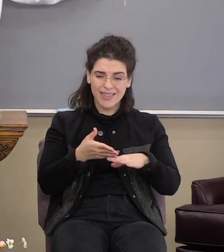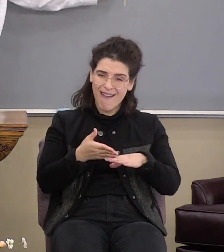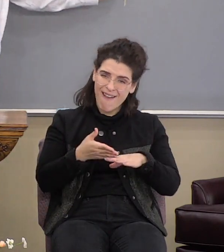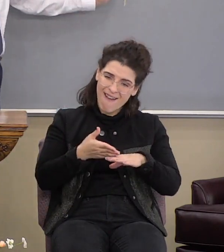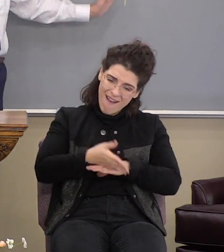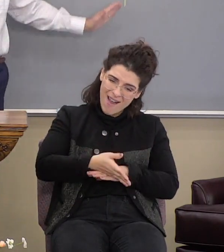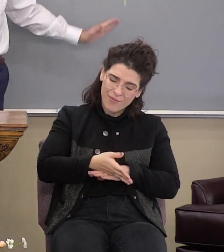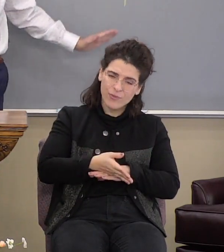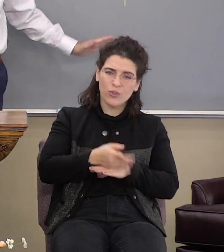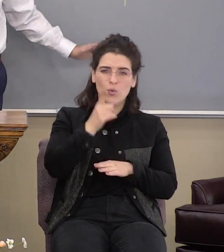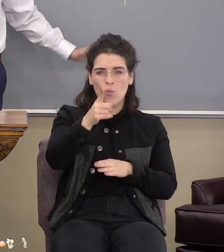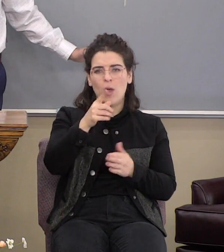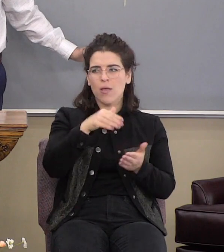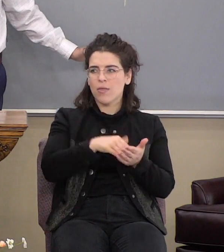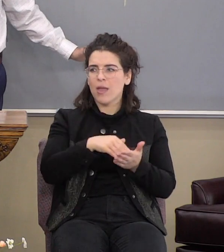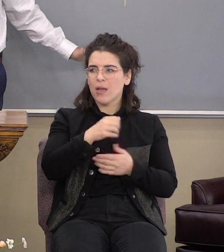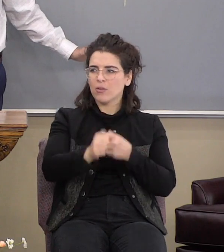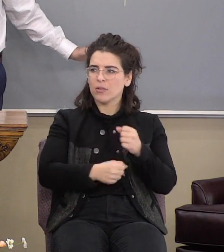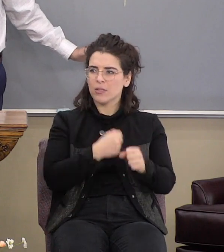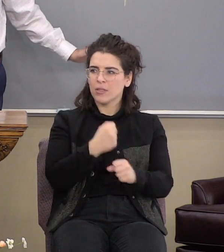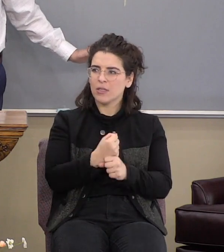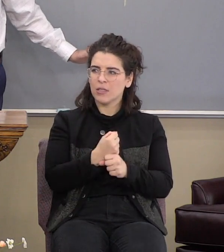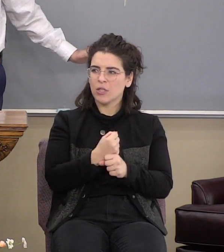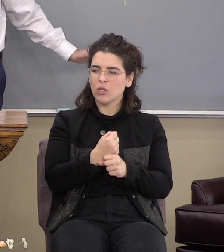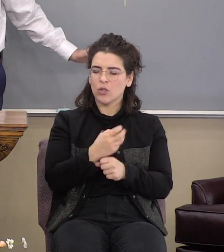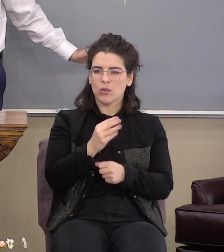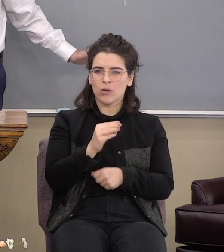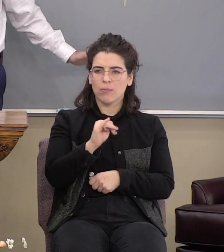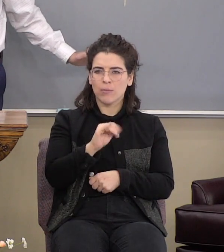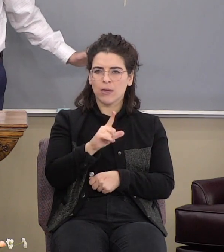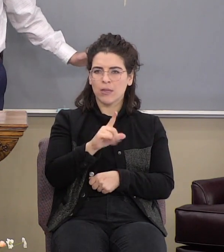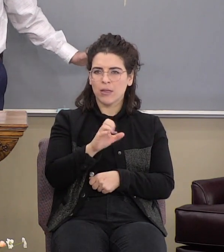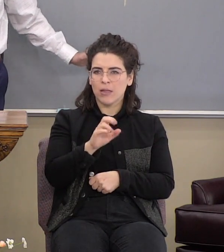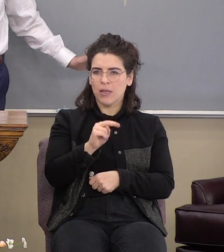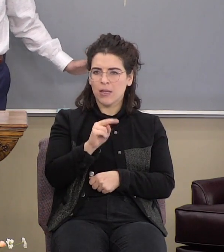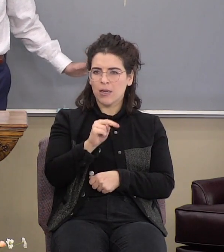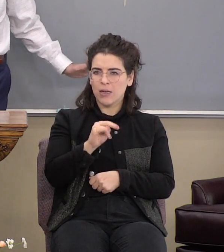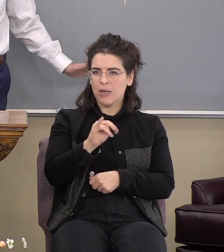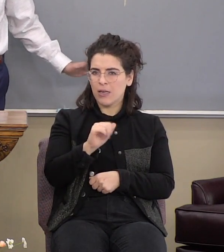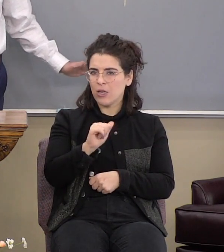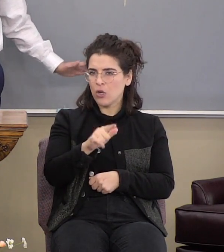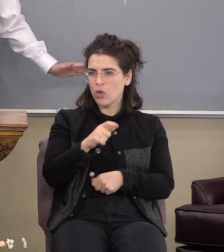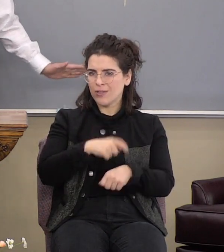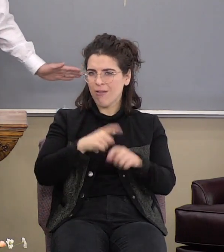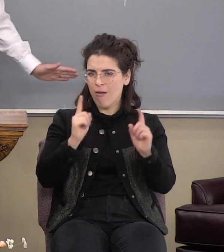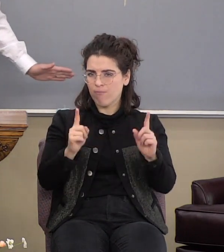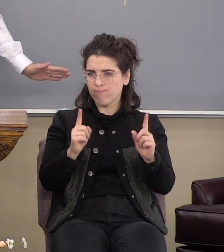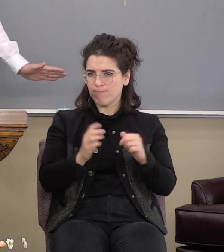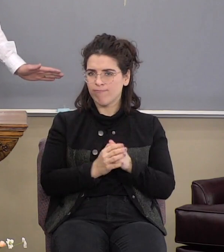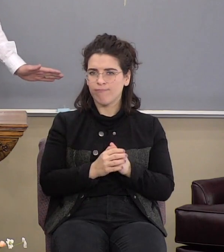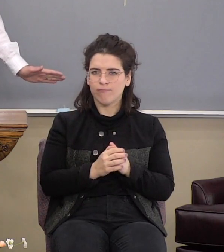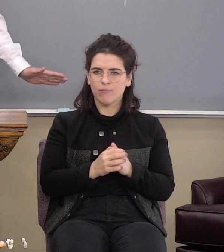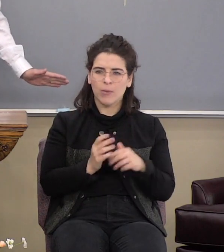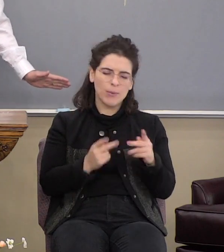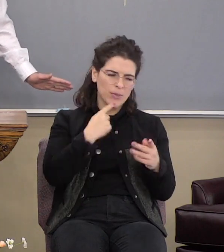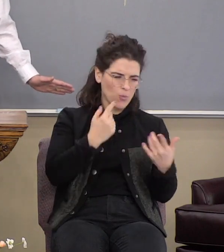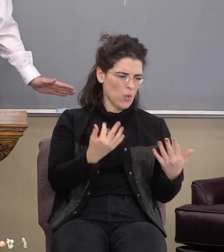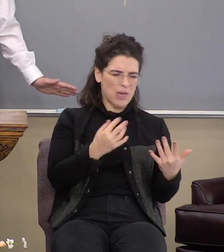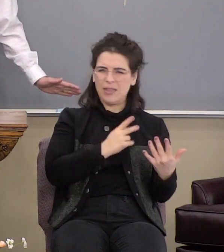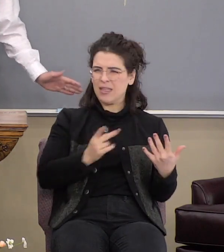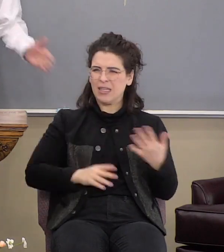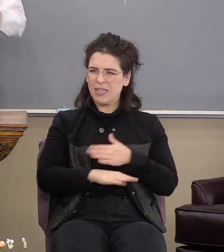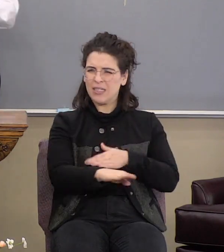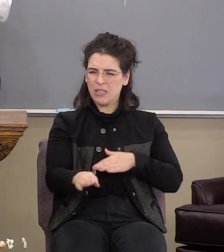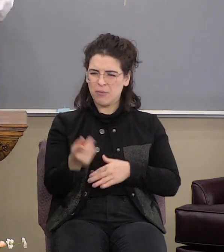after that thousand-year millennial period, okay? Sometimes people ask, well, wait a minute, I thought the kingdom is eternal. Well,